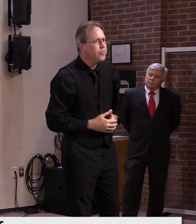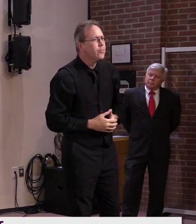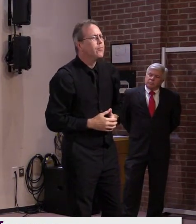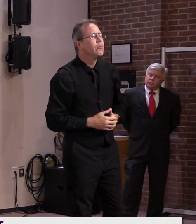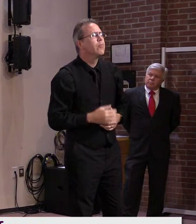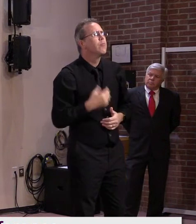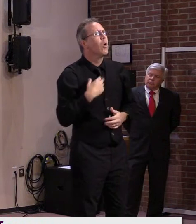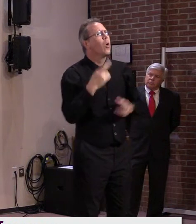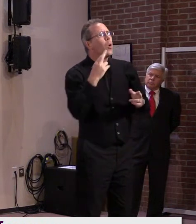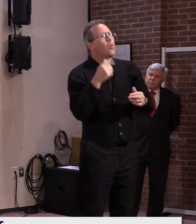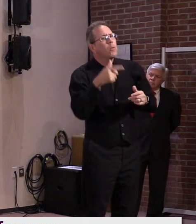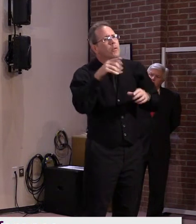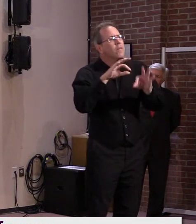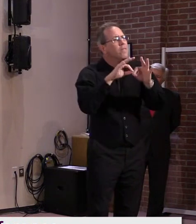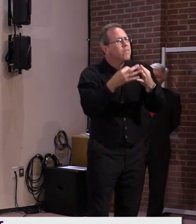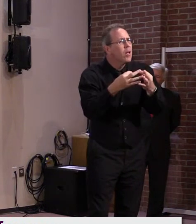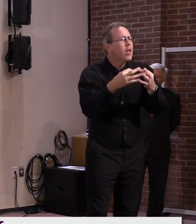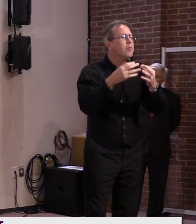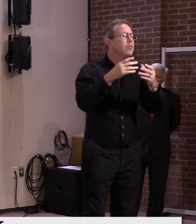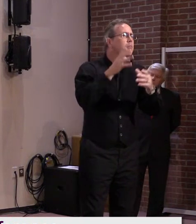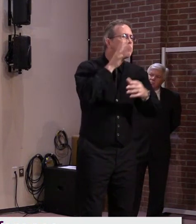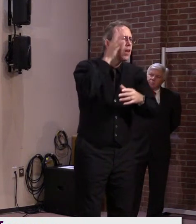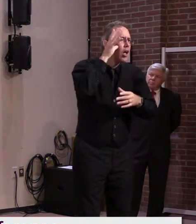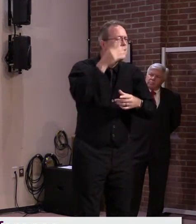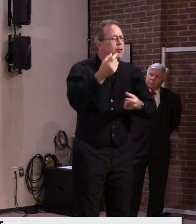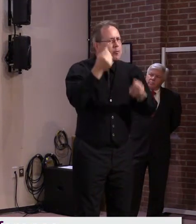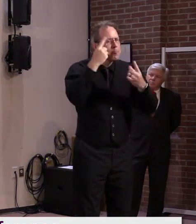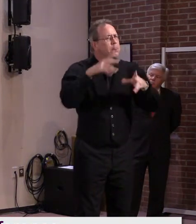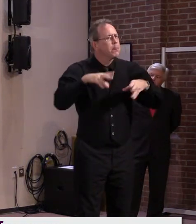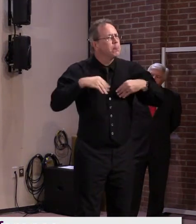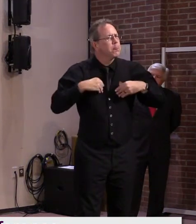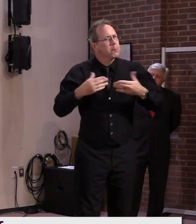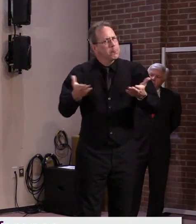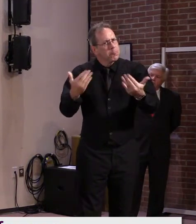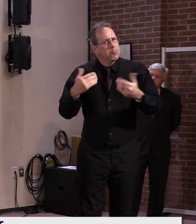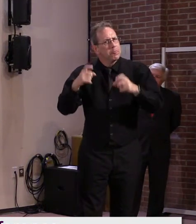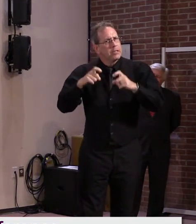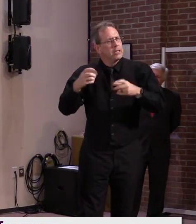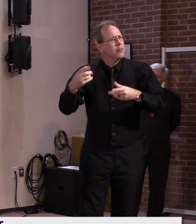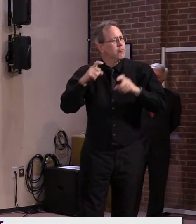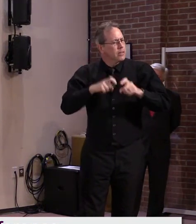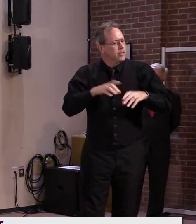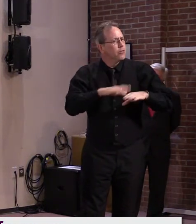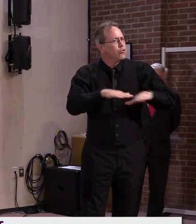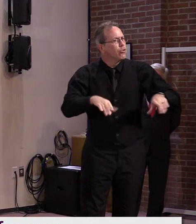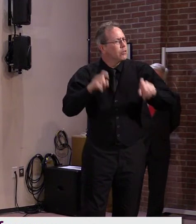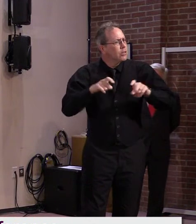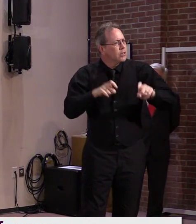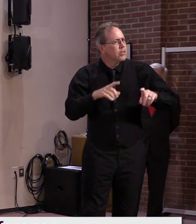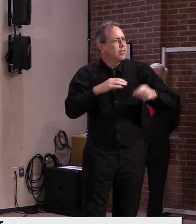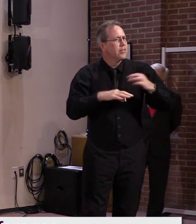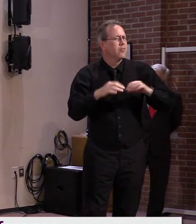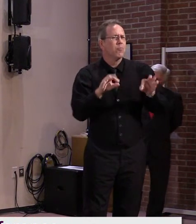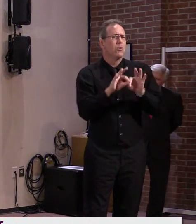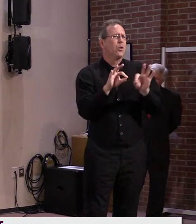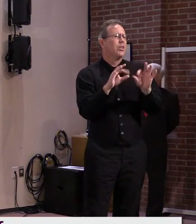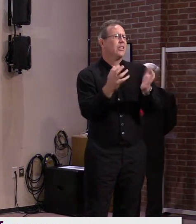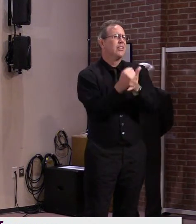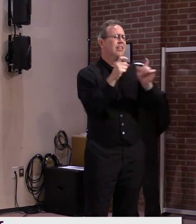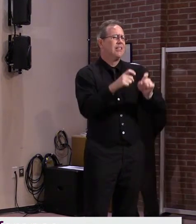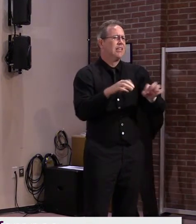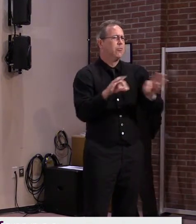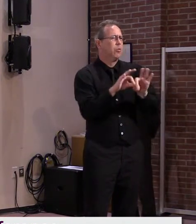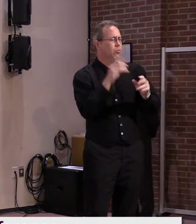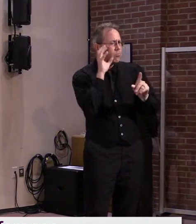because testing is emerging as one of the best strategies we have to keep our students in school while at the same time keeping them safe from